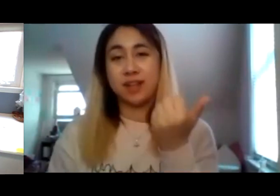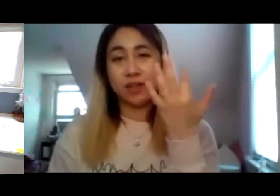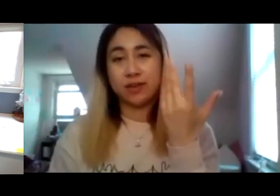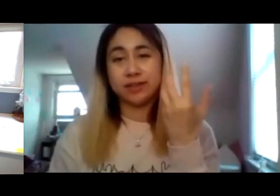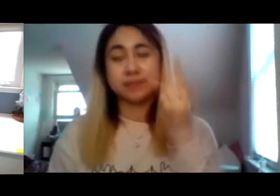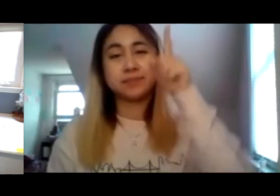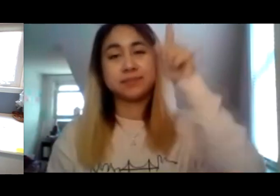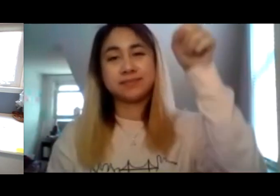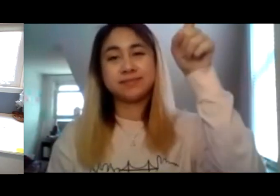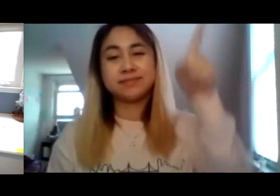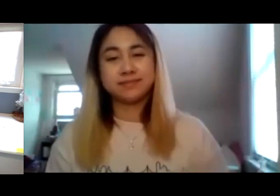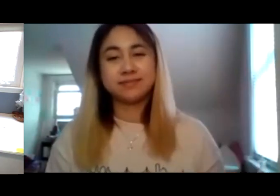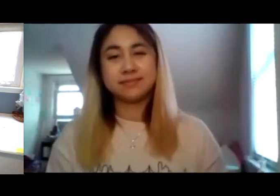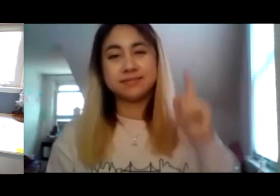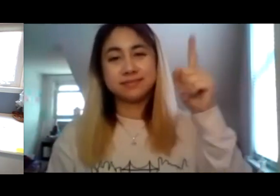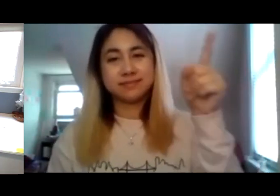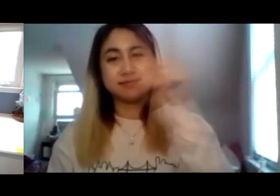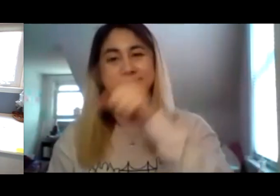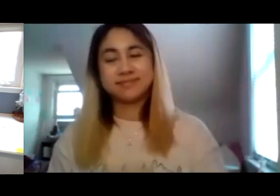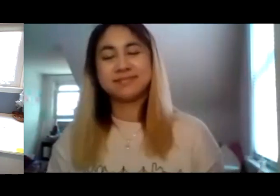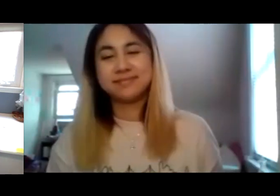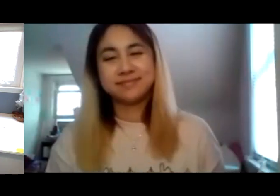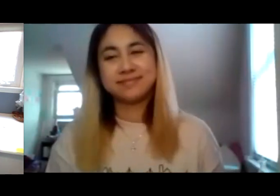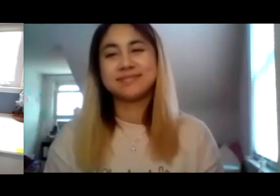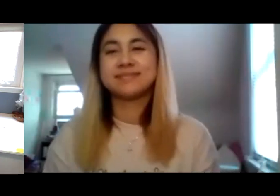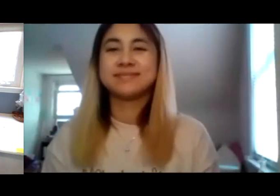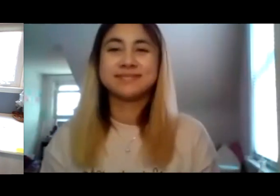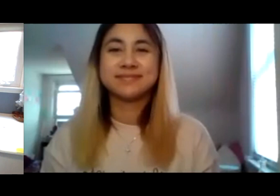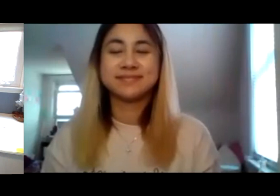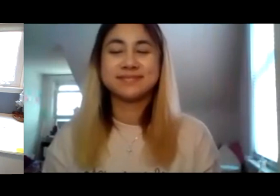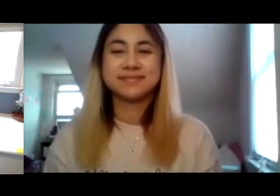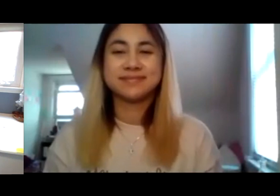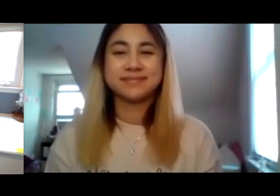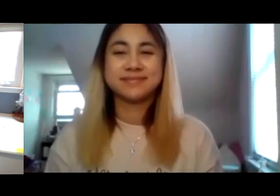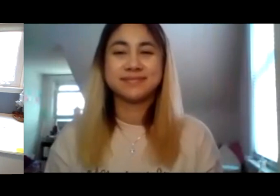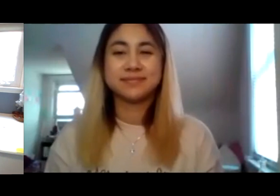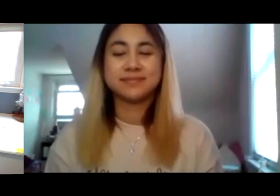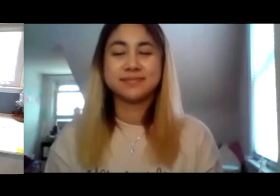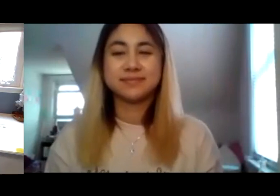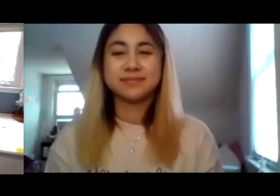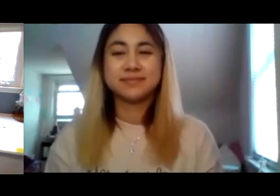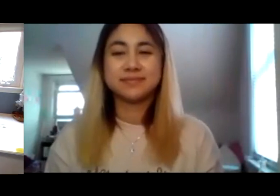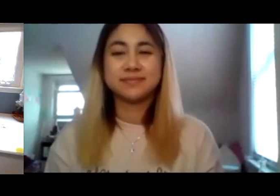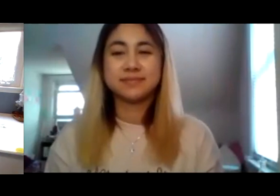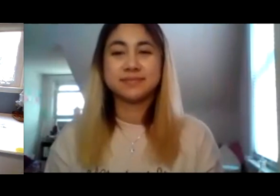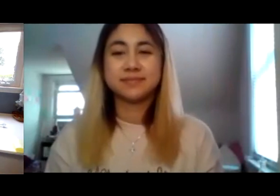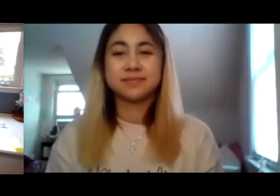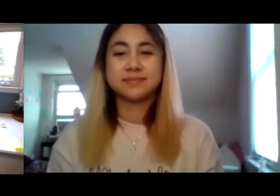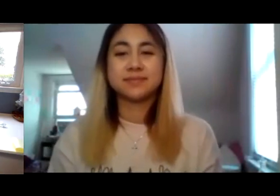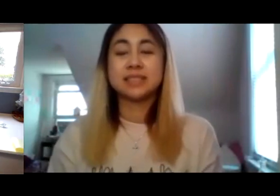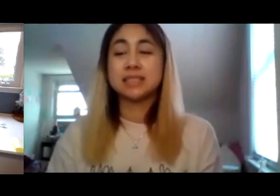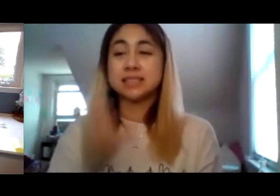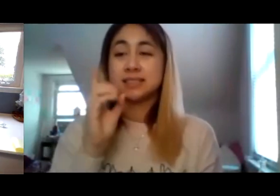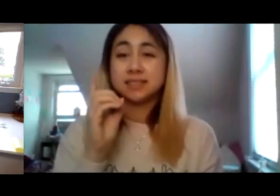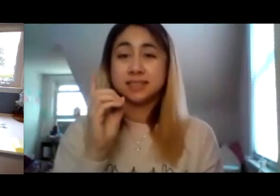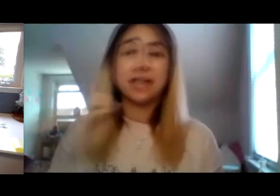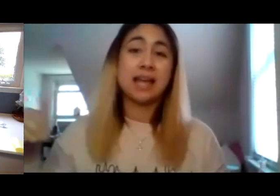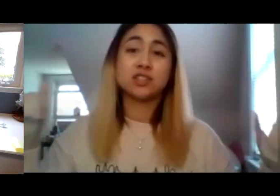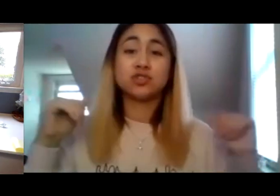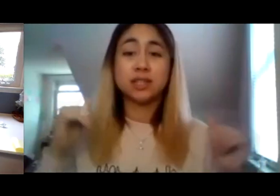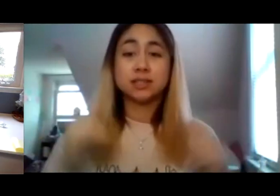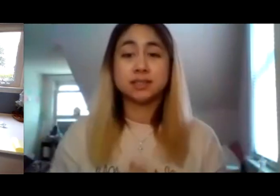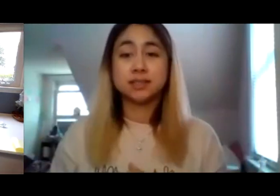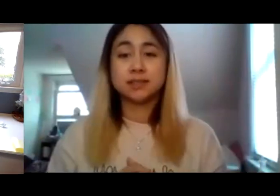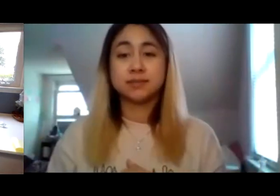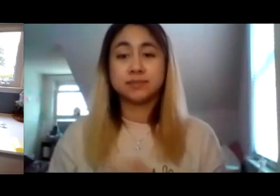hand, our D. Okay. Our D exercises.